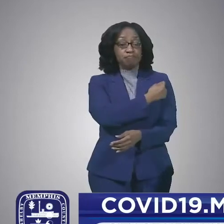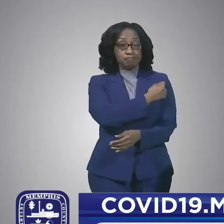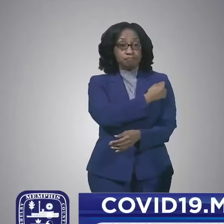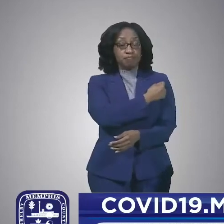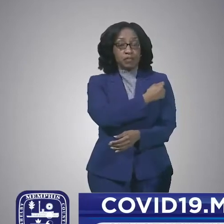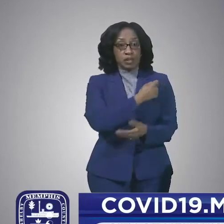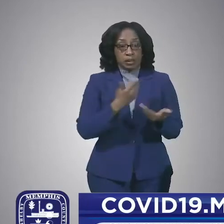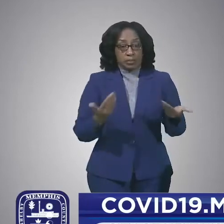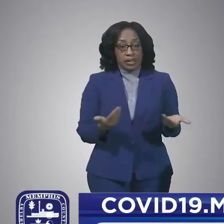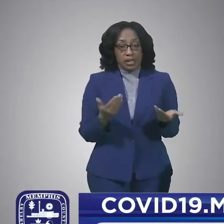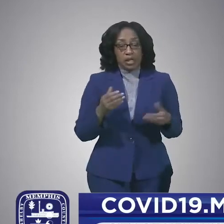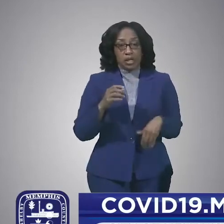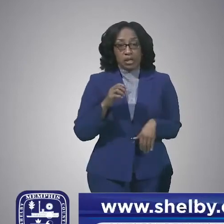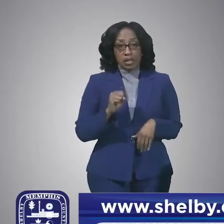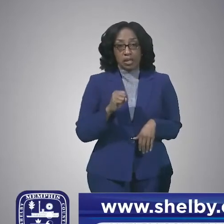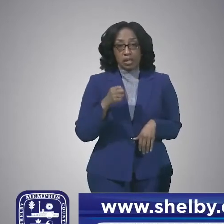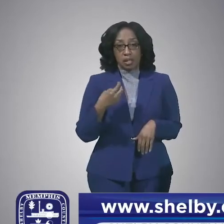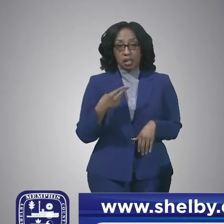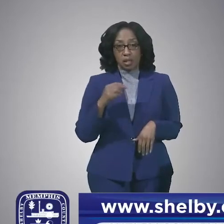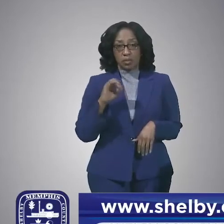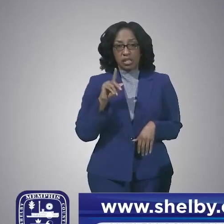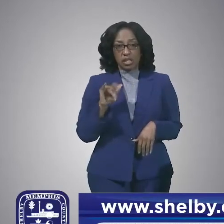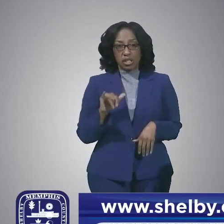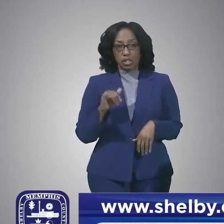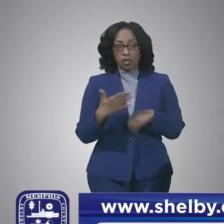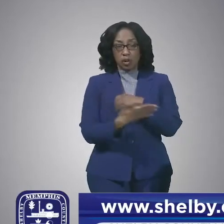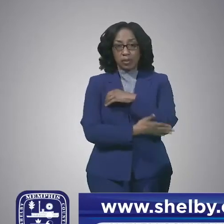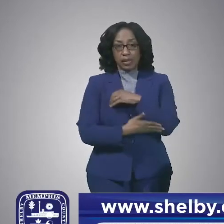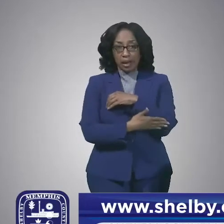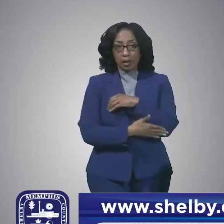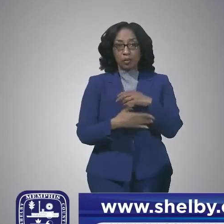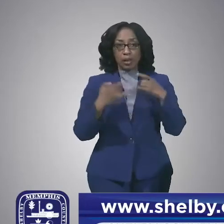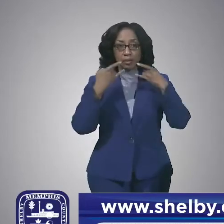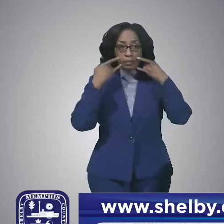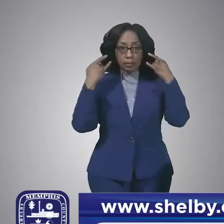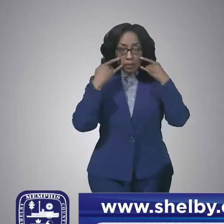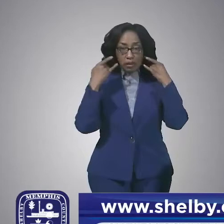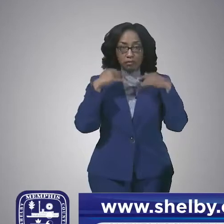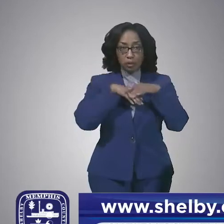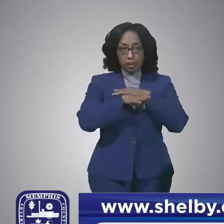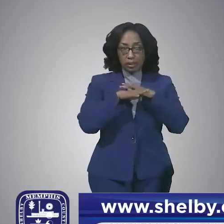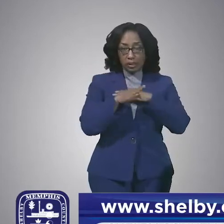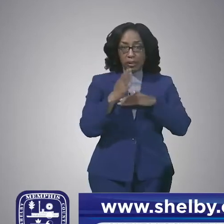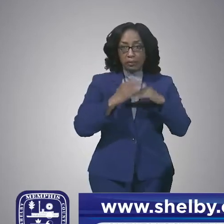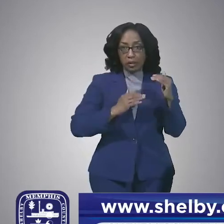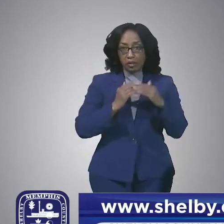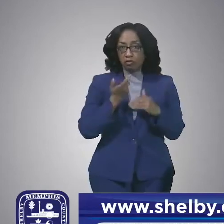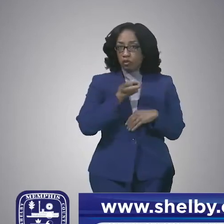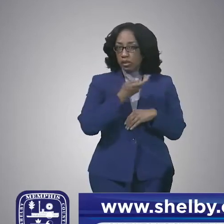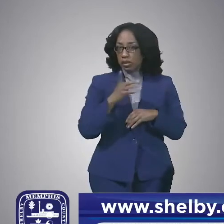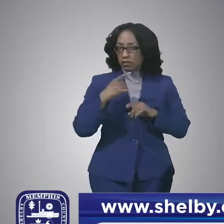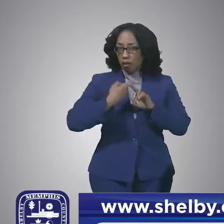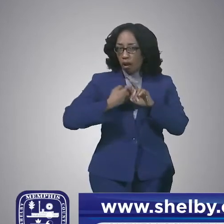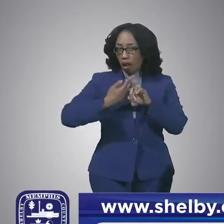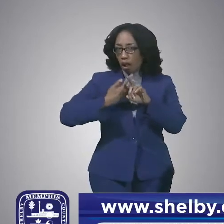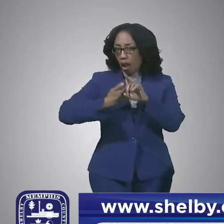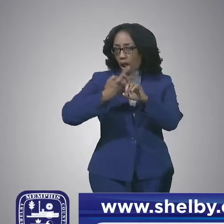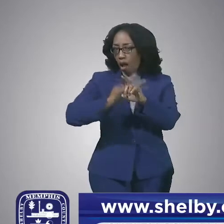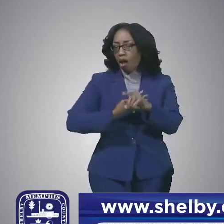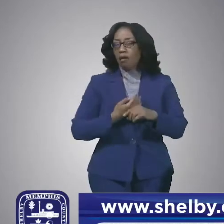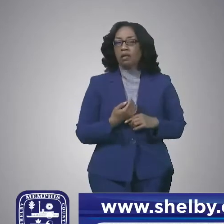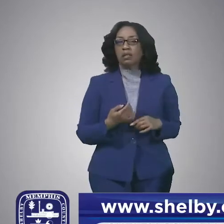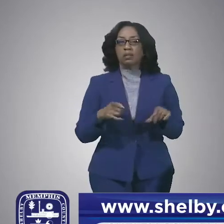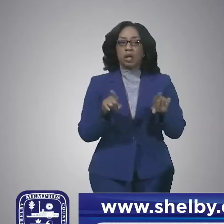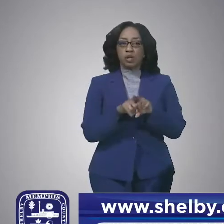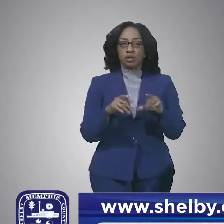County, we know that we've had a mask requirement in indoor public spaces for the past several months, and we also know that